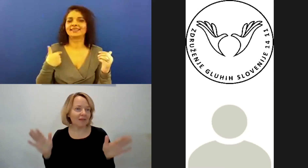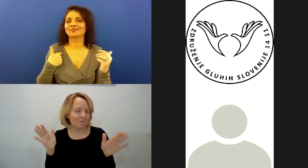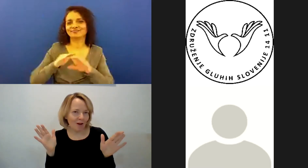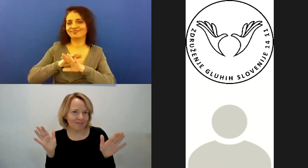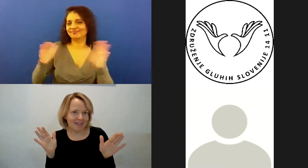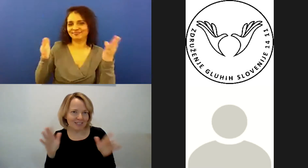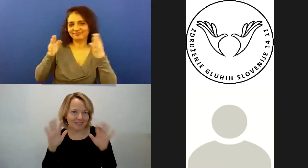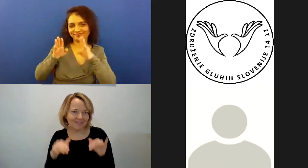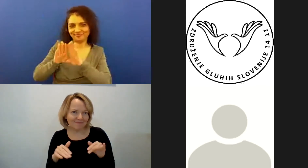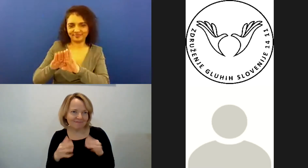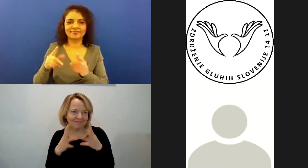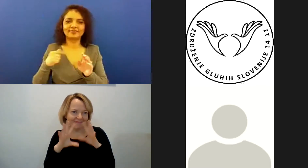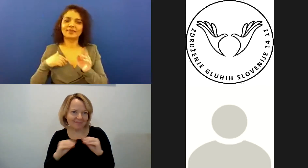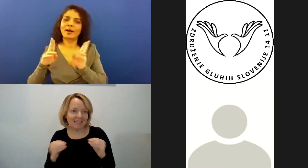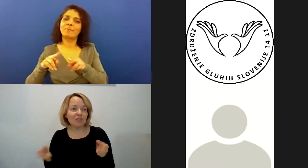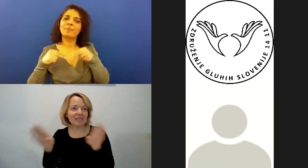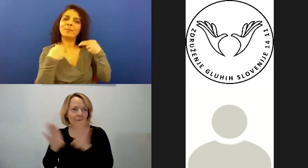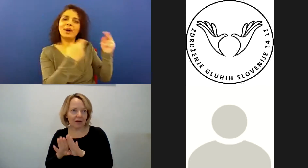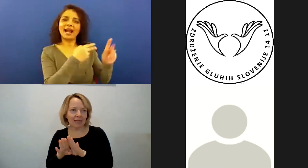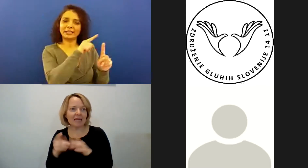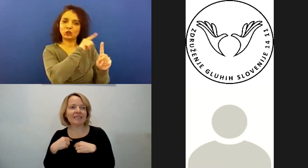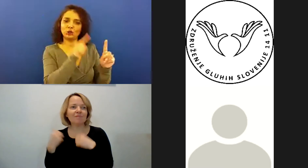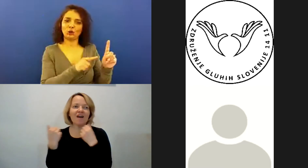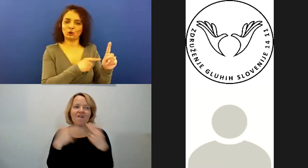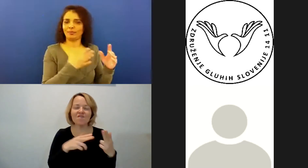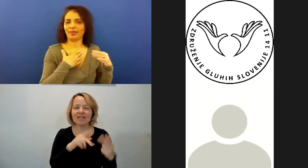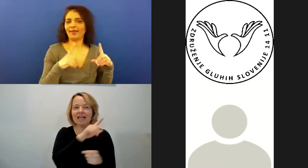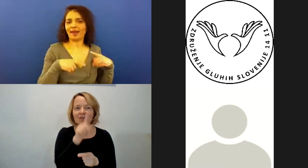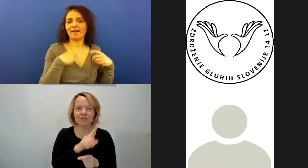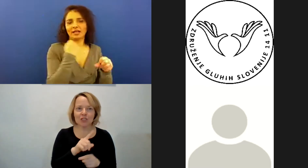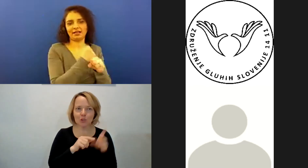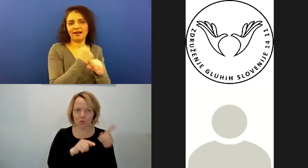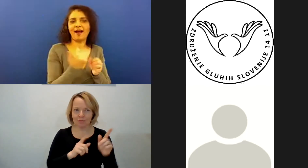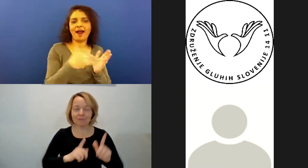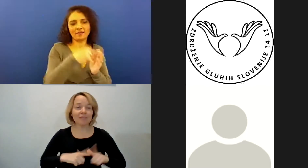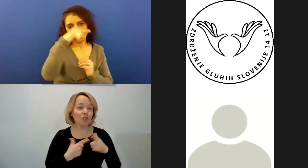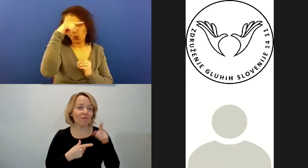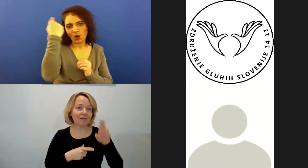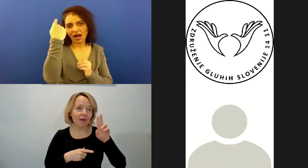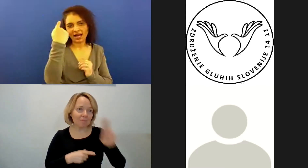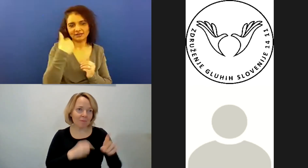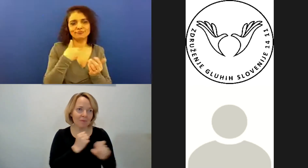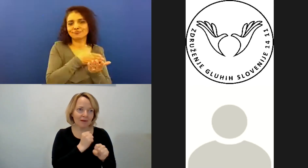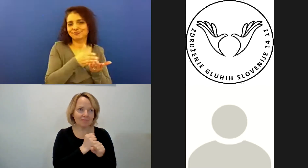half year, snow starts melting in Zermatt, winter season is over. I had to go back to Zurich